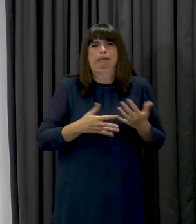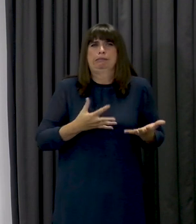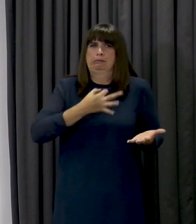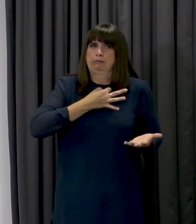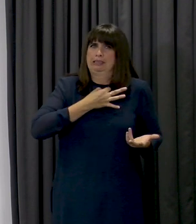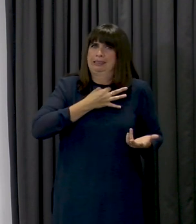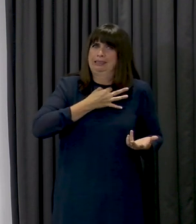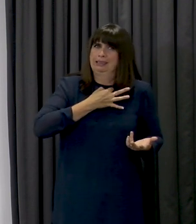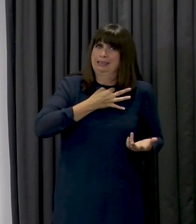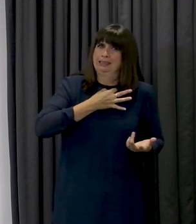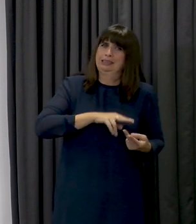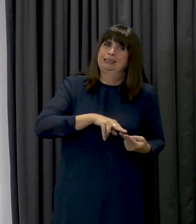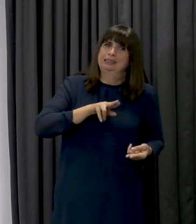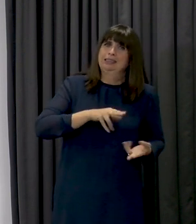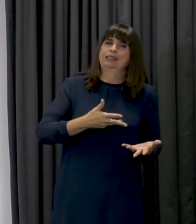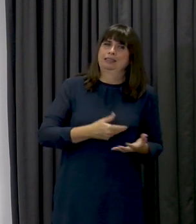risks that we will all be facing.